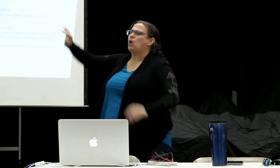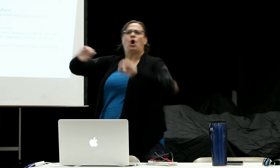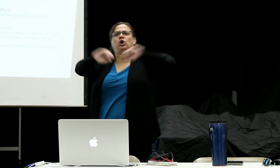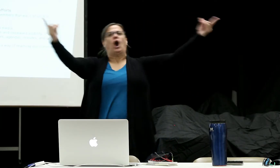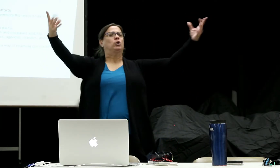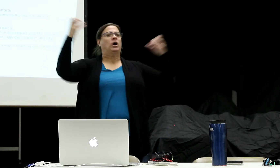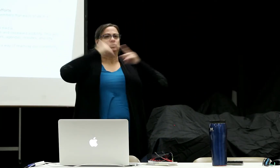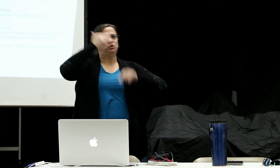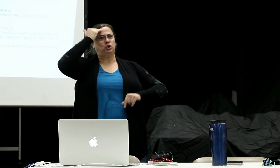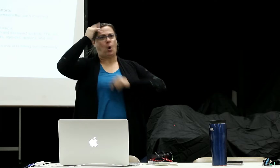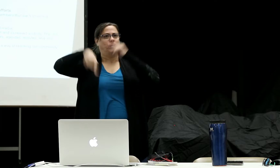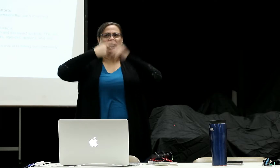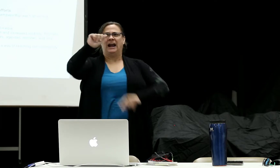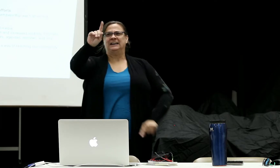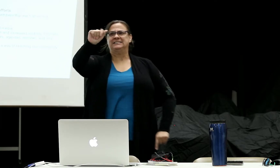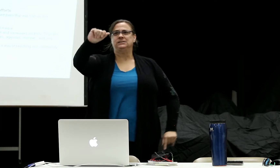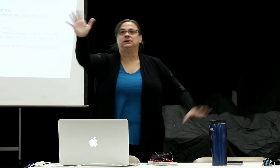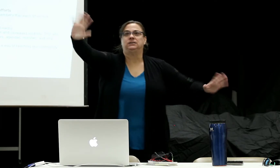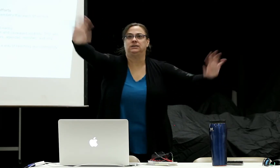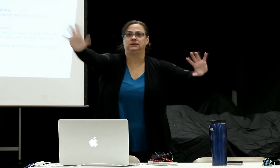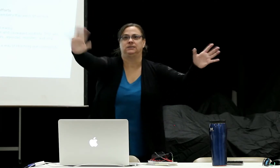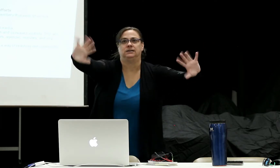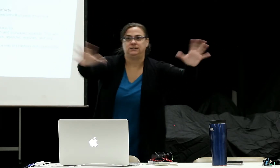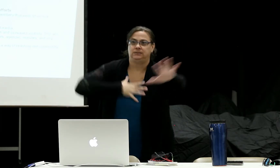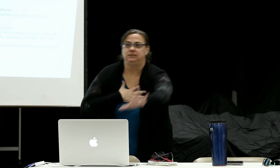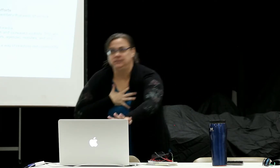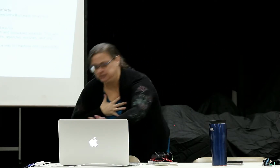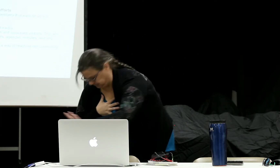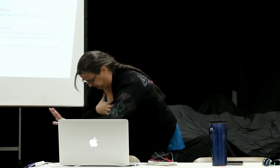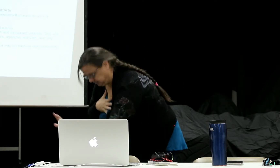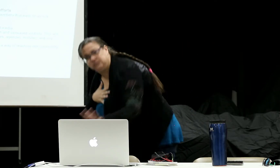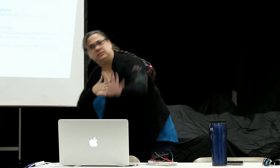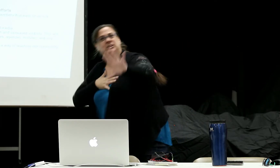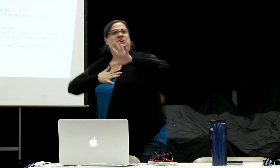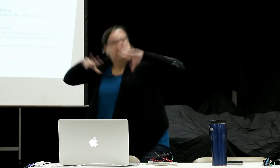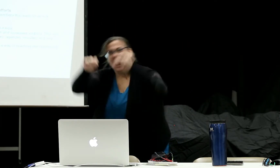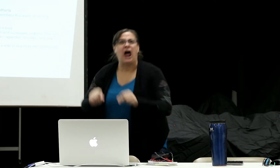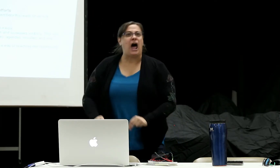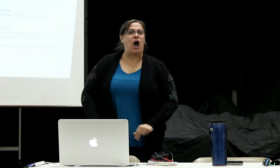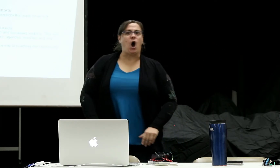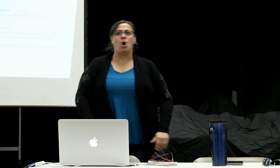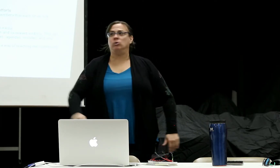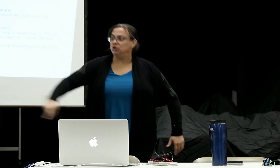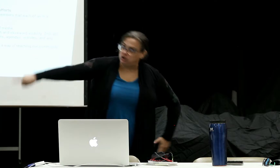The ADA and advocacy were not up there, right? But I'm here to say no.